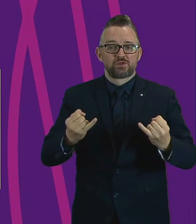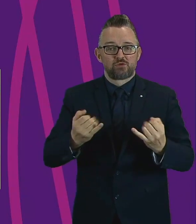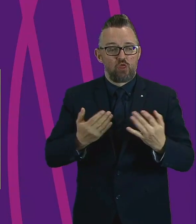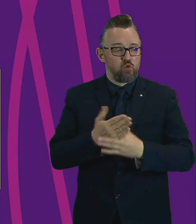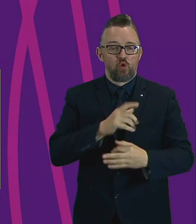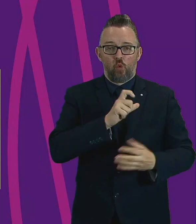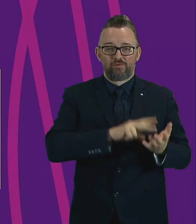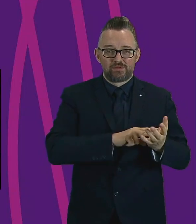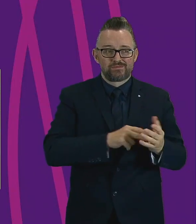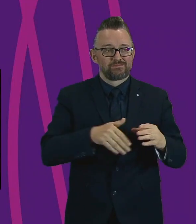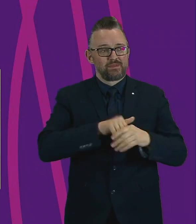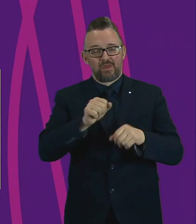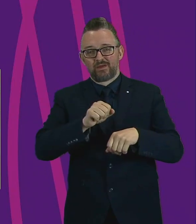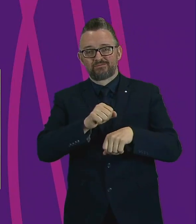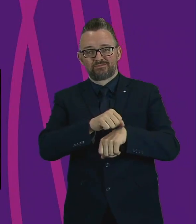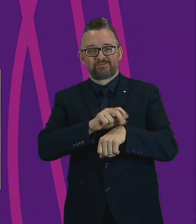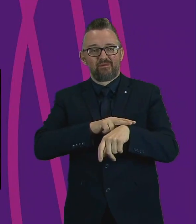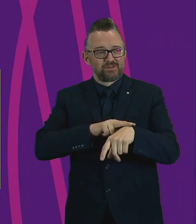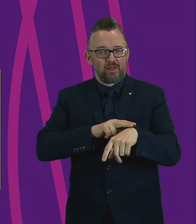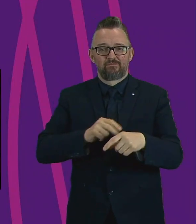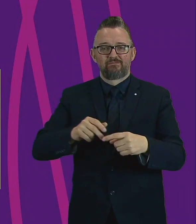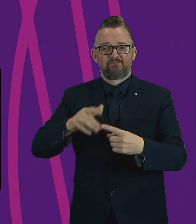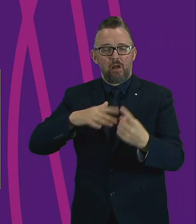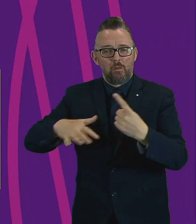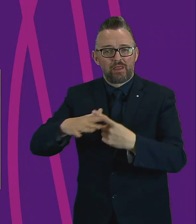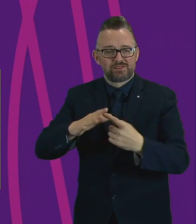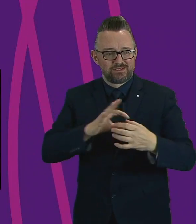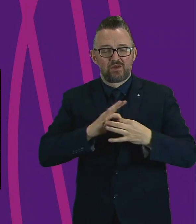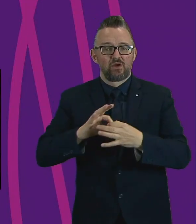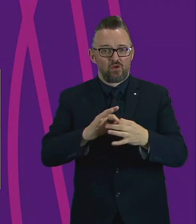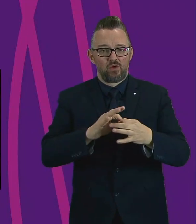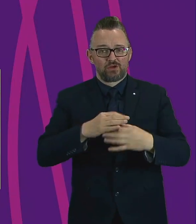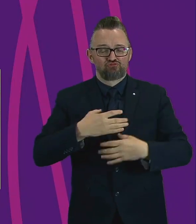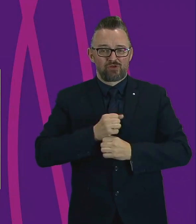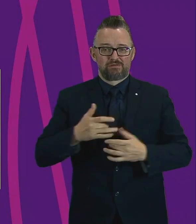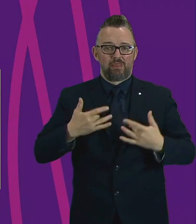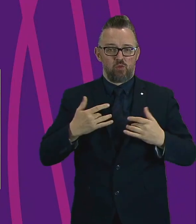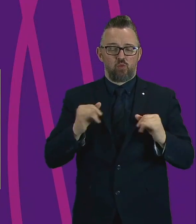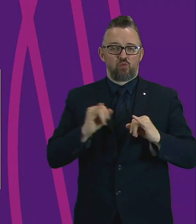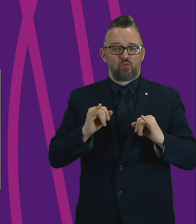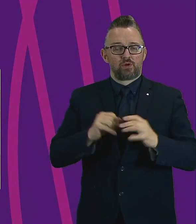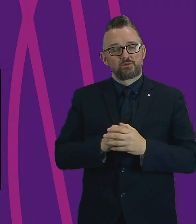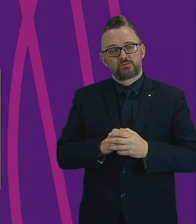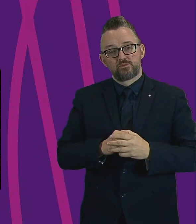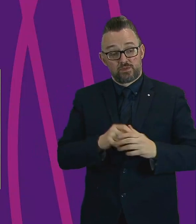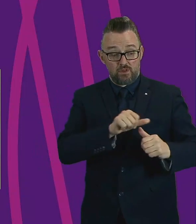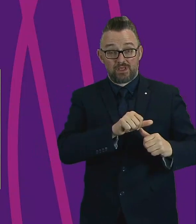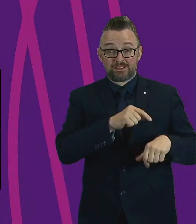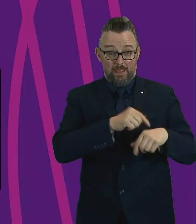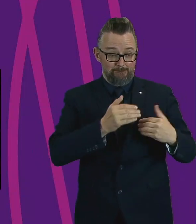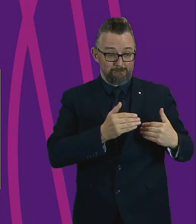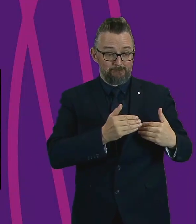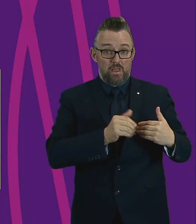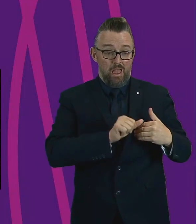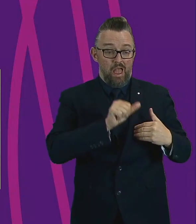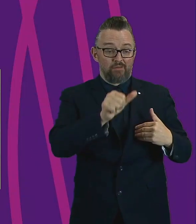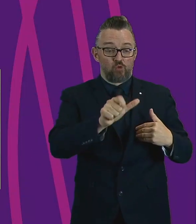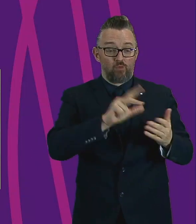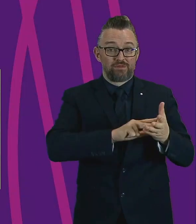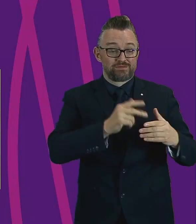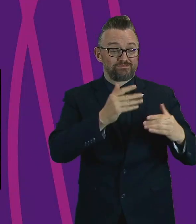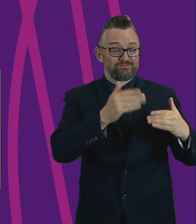of their families. A huge concern for all healthcare professionals and for all of us in the post-outbreak period will be the impact and